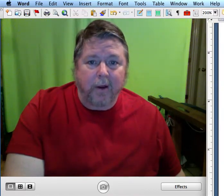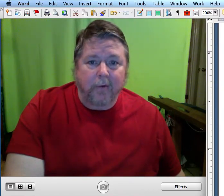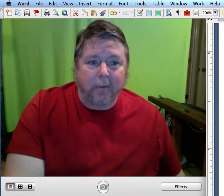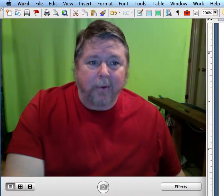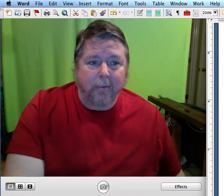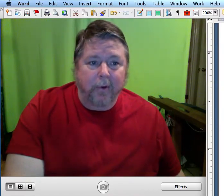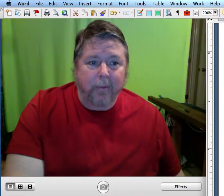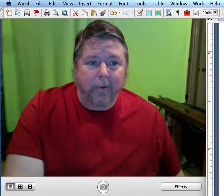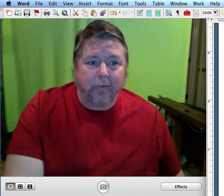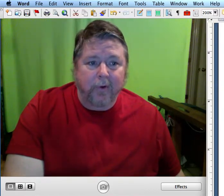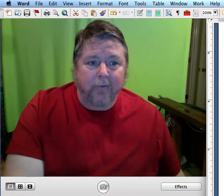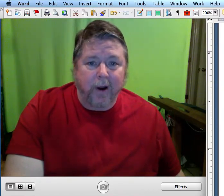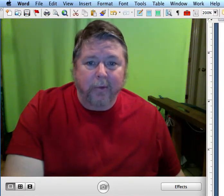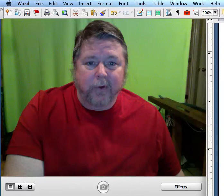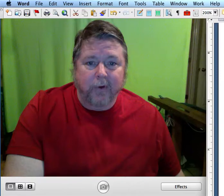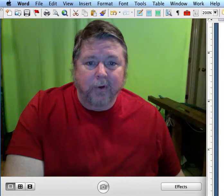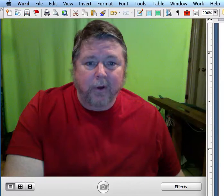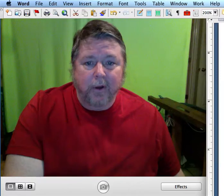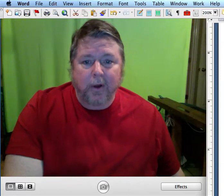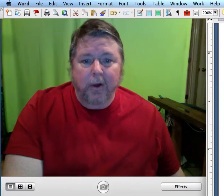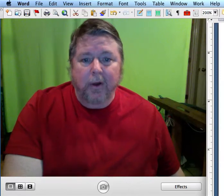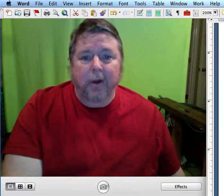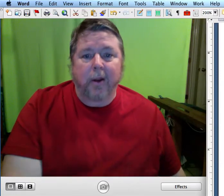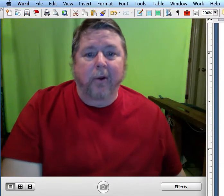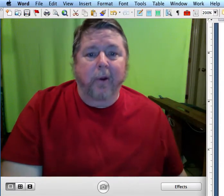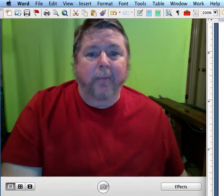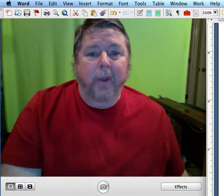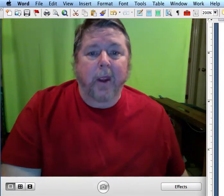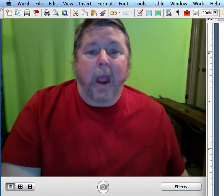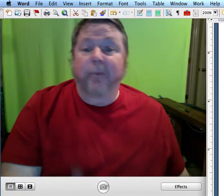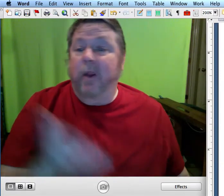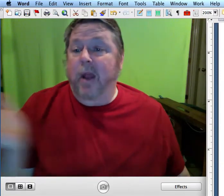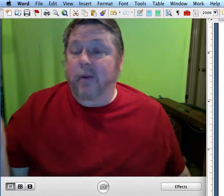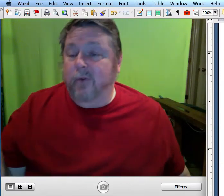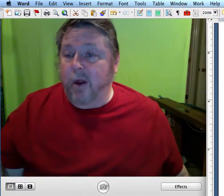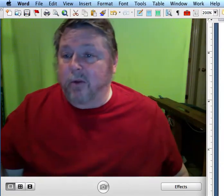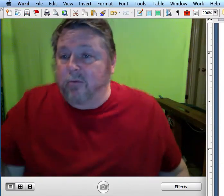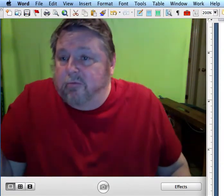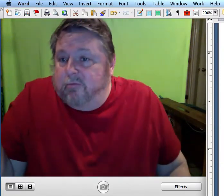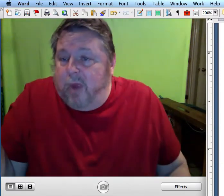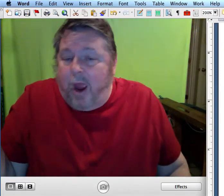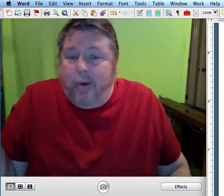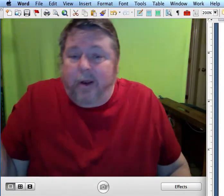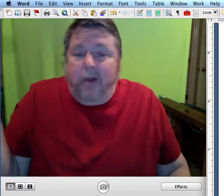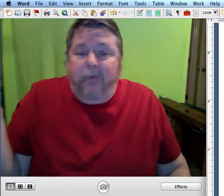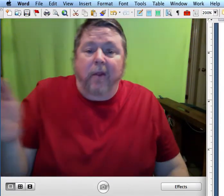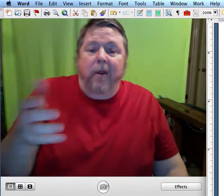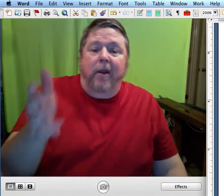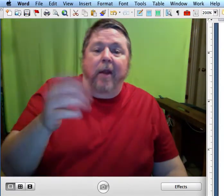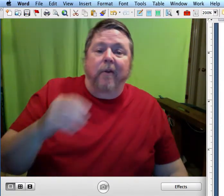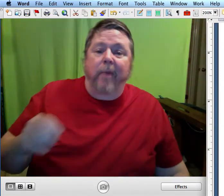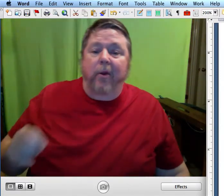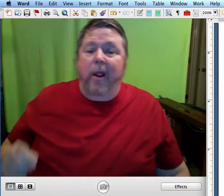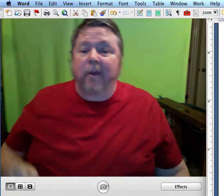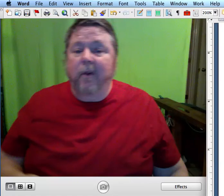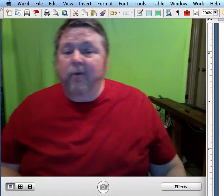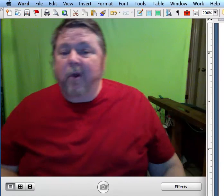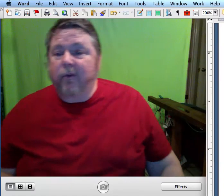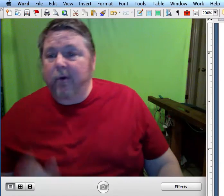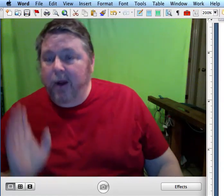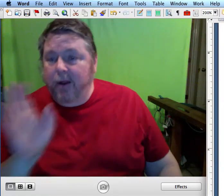sun ends up being moved to the final position. Okay, great. I'm seeing that as a strength. I'm identifying that that's a better